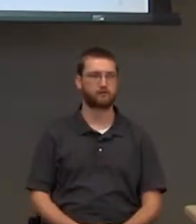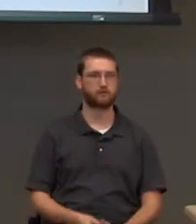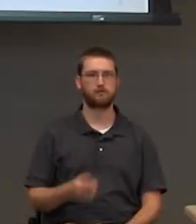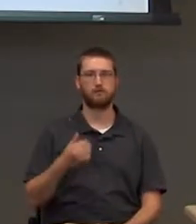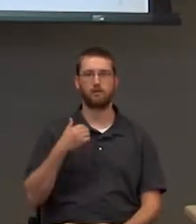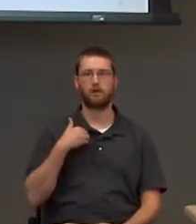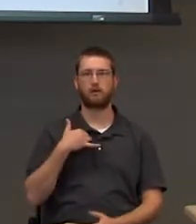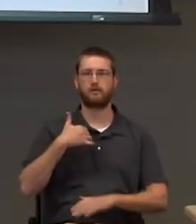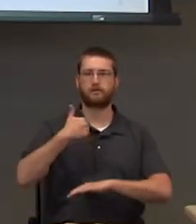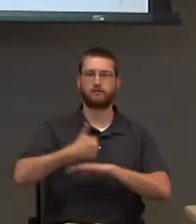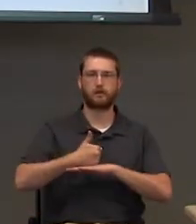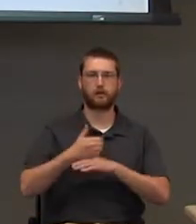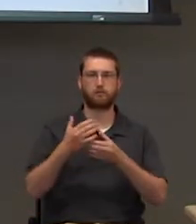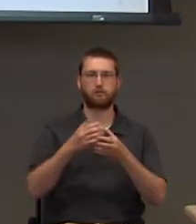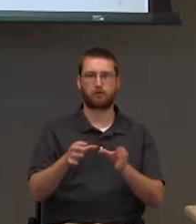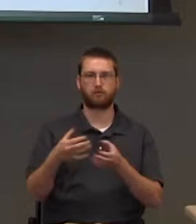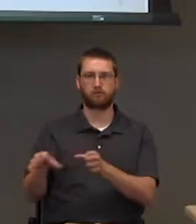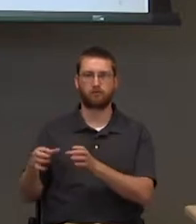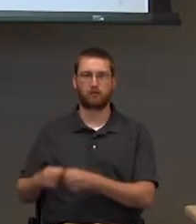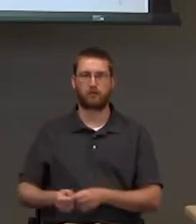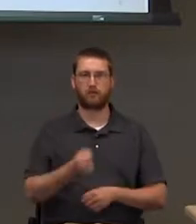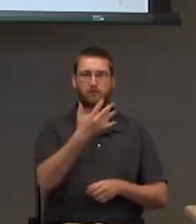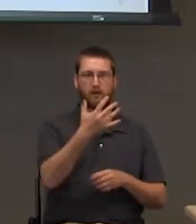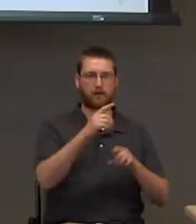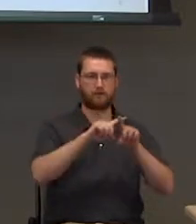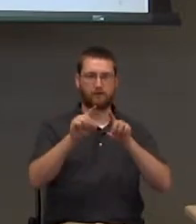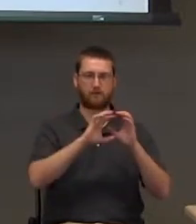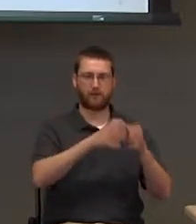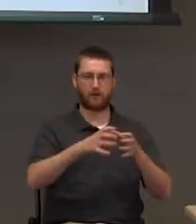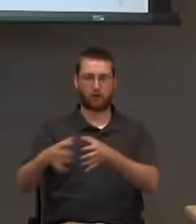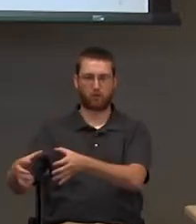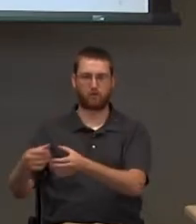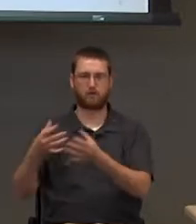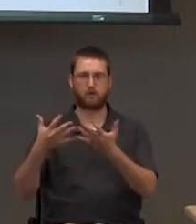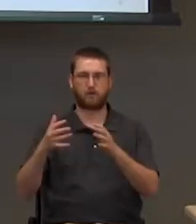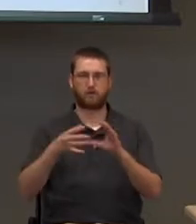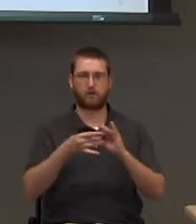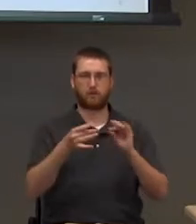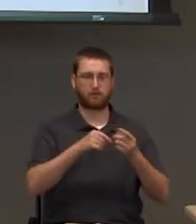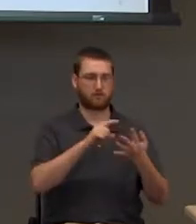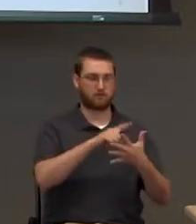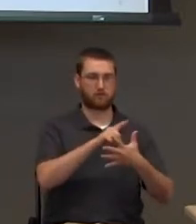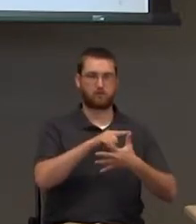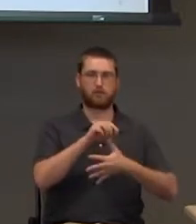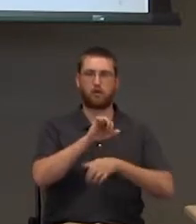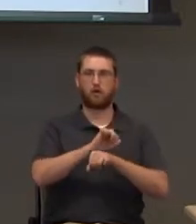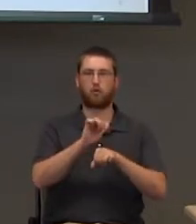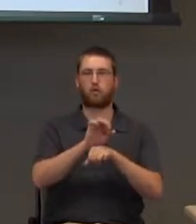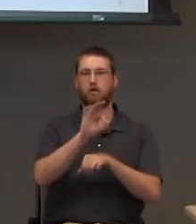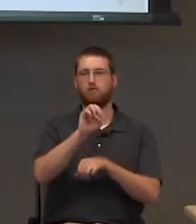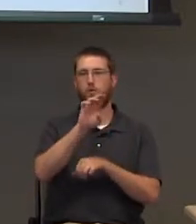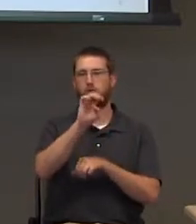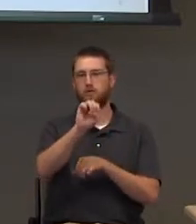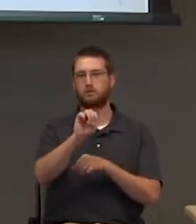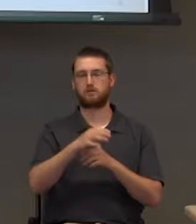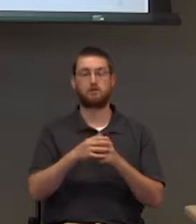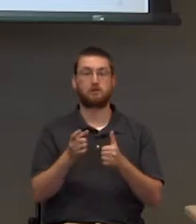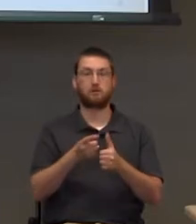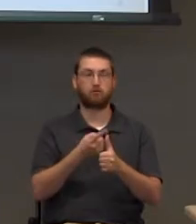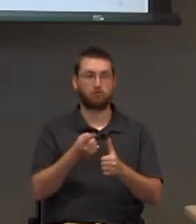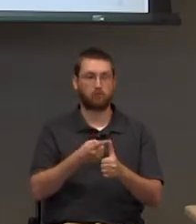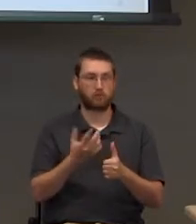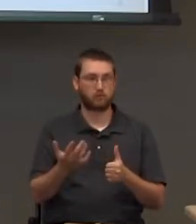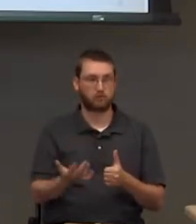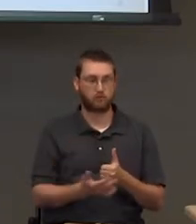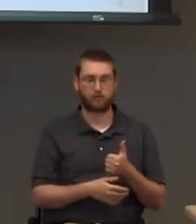broke it down by as best I could by the five different categories that I mentioned. So the first one was workforce. And I think the first thing off the bat